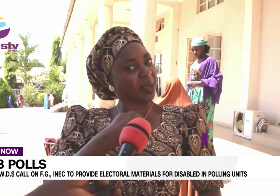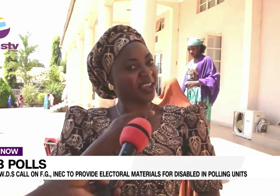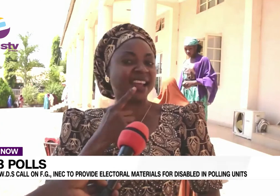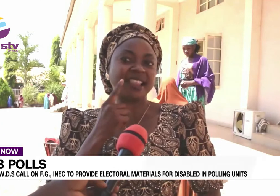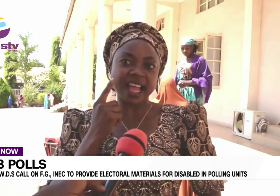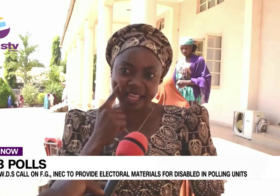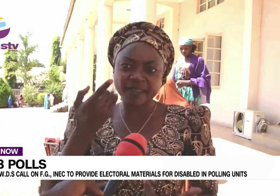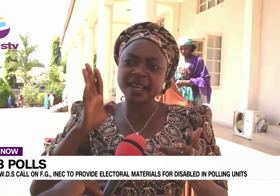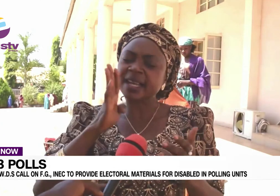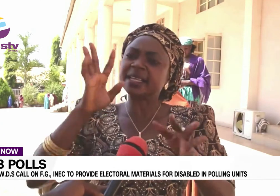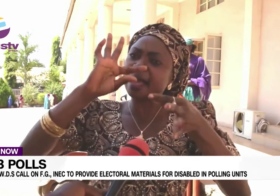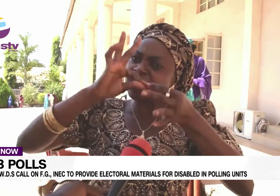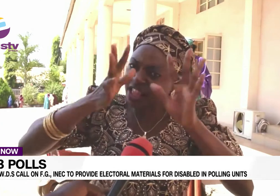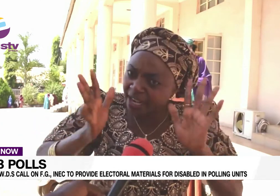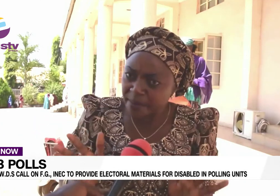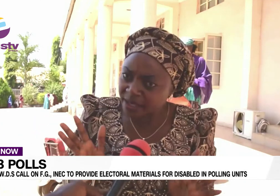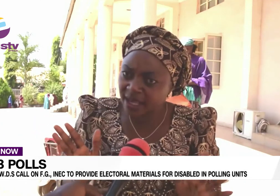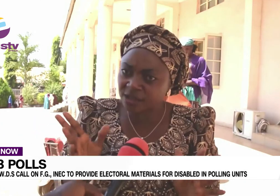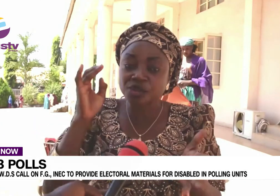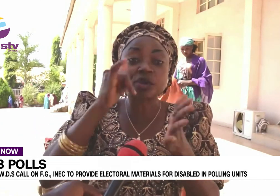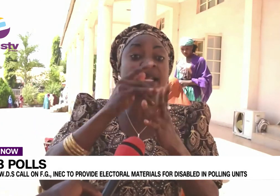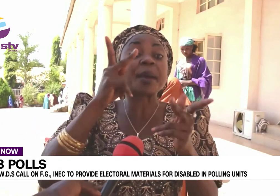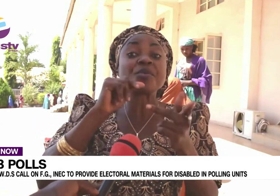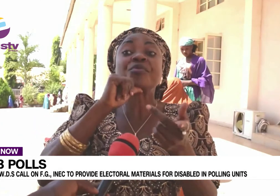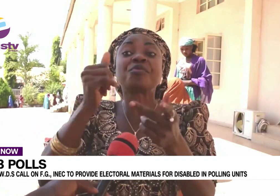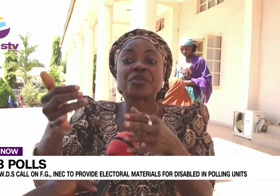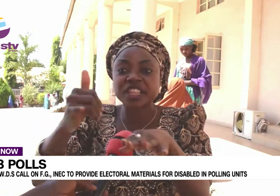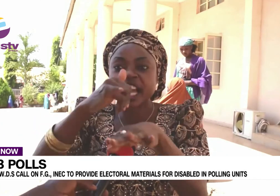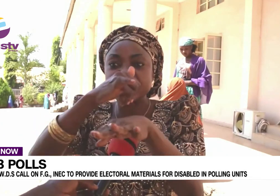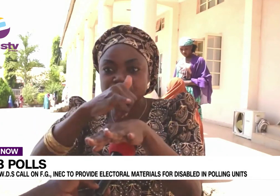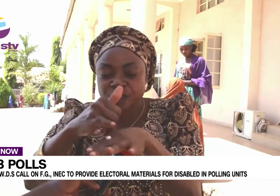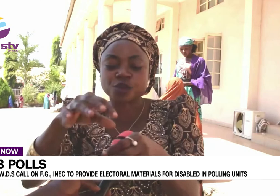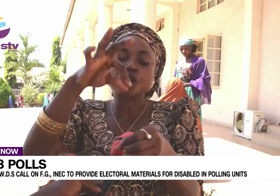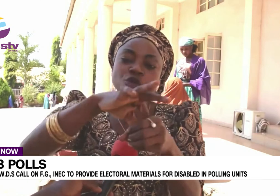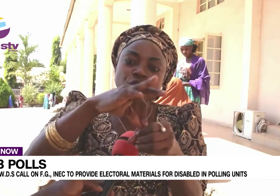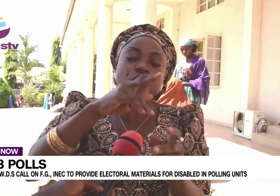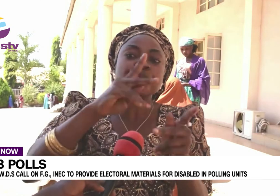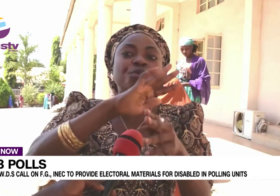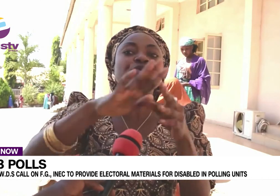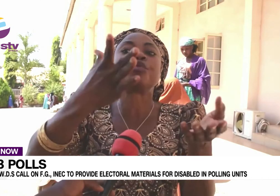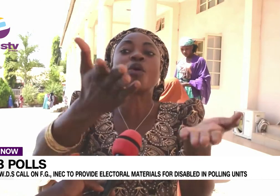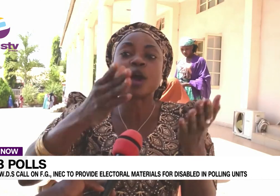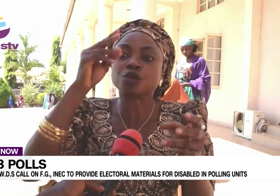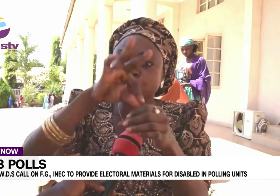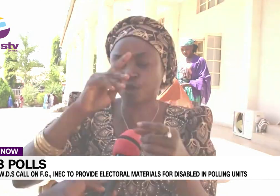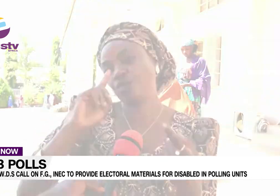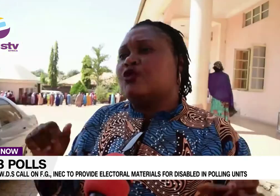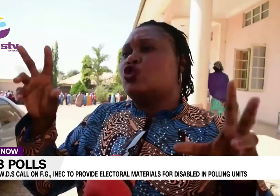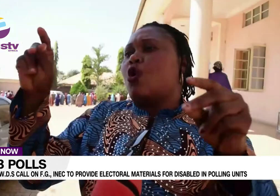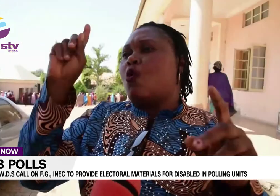me that are deaf, let there be interpreters so that people will not be deceived to vote people who don't want to vote. No